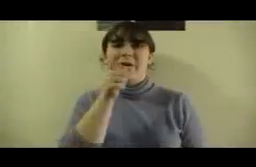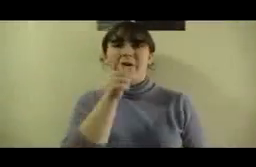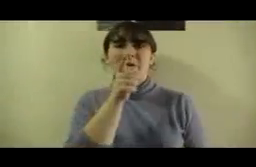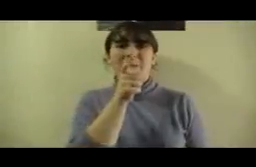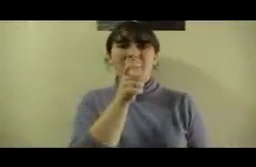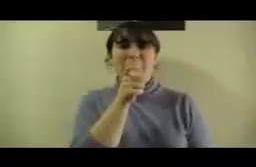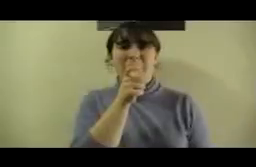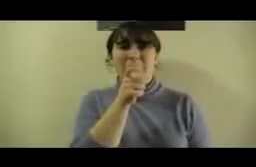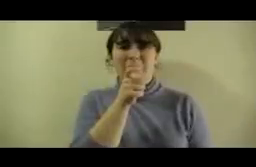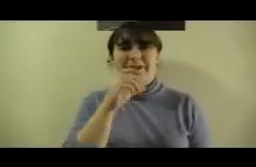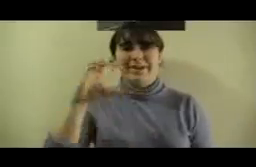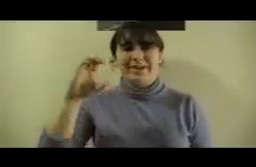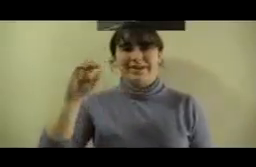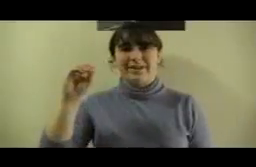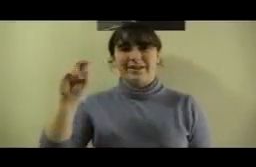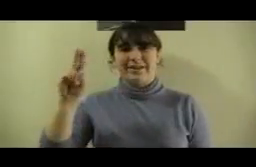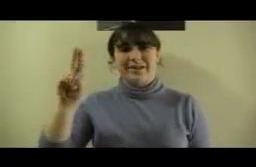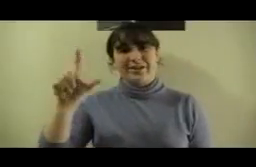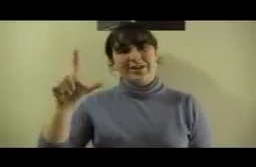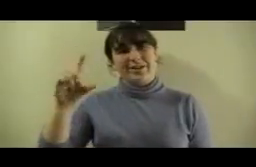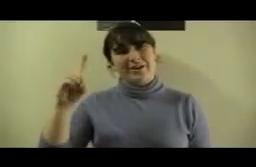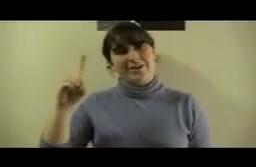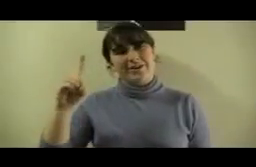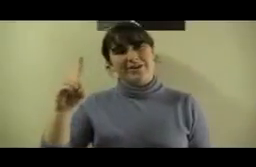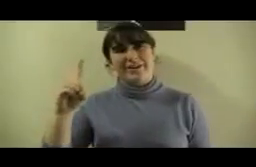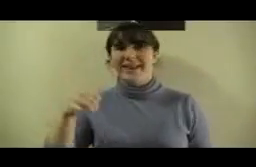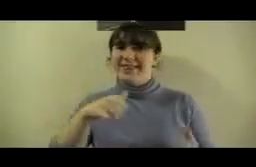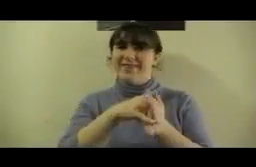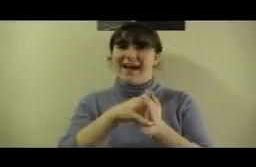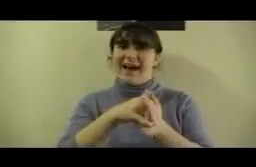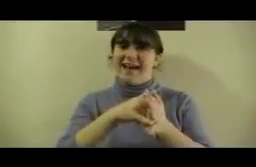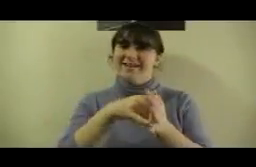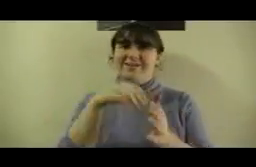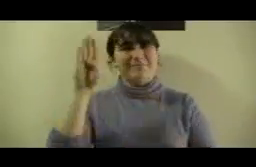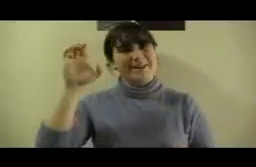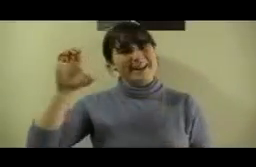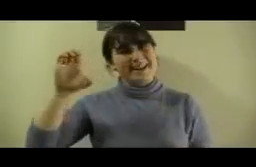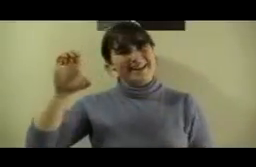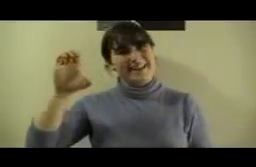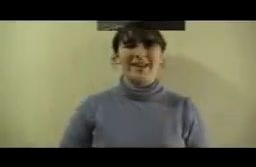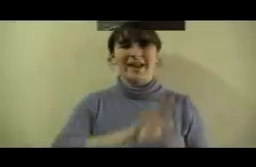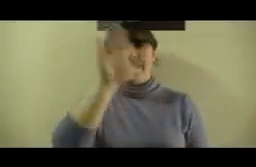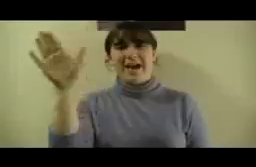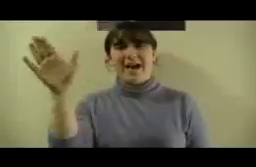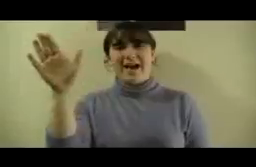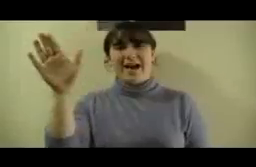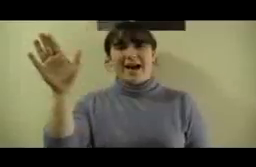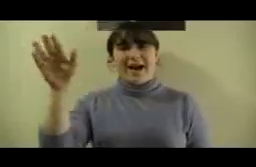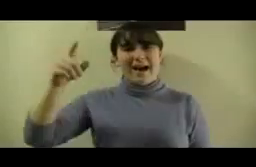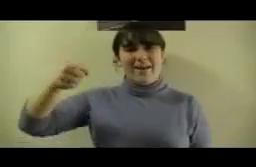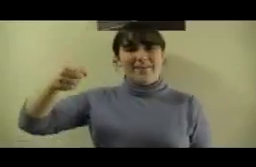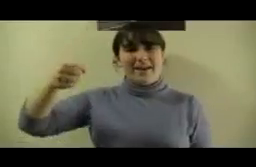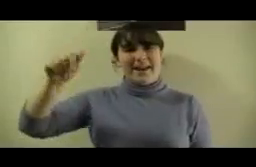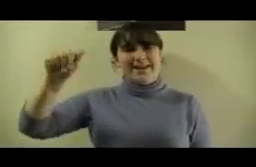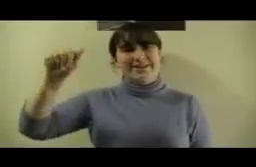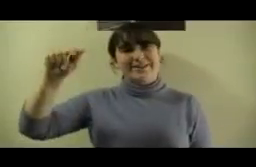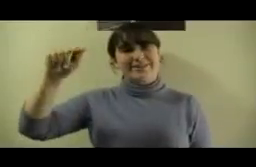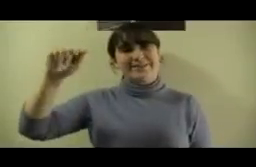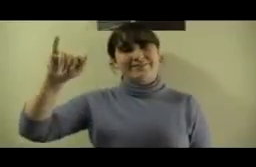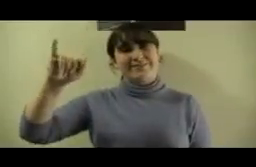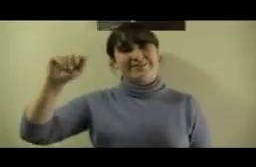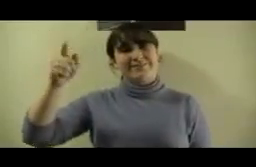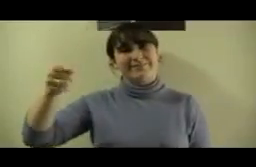Who could that be? Hi Paige,